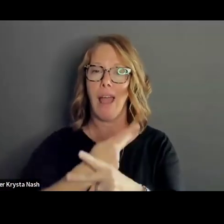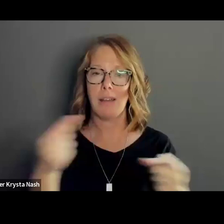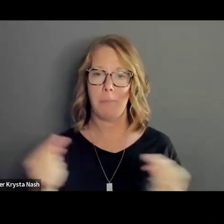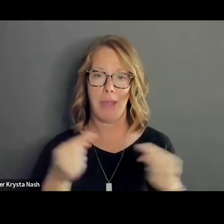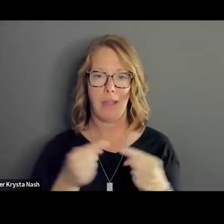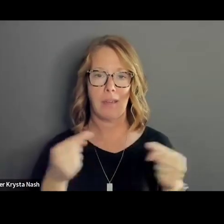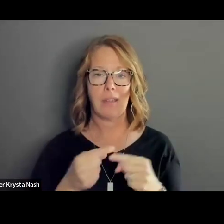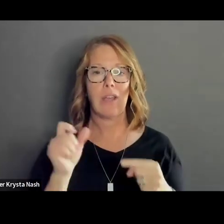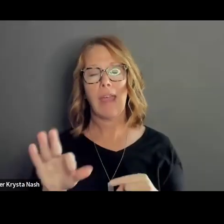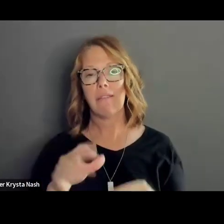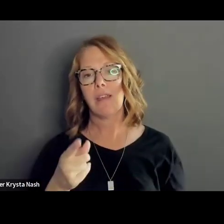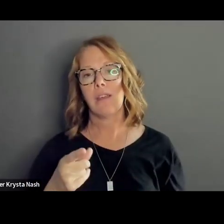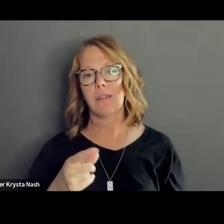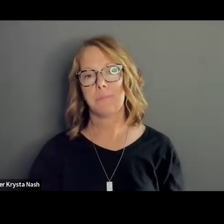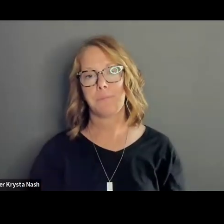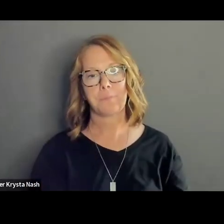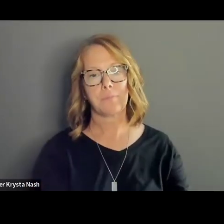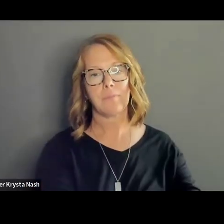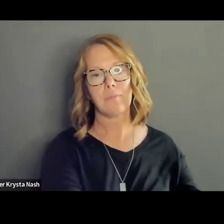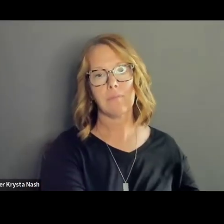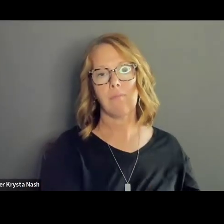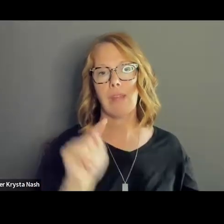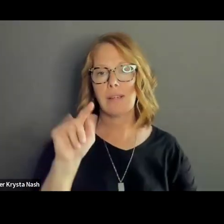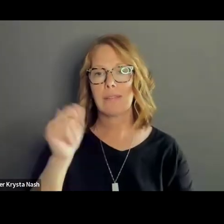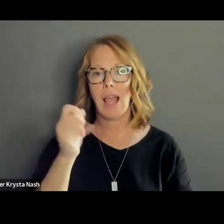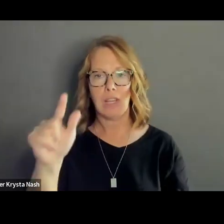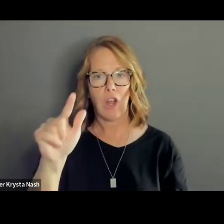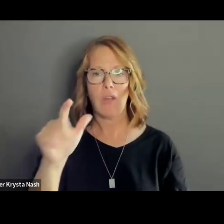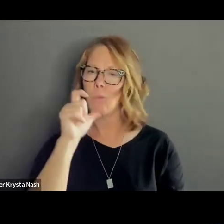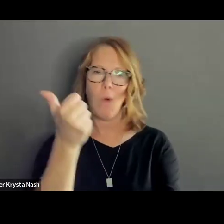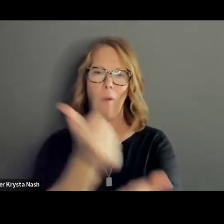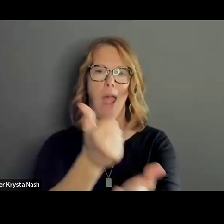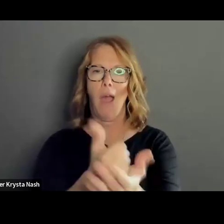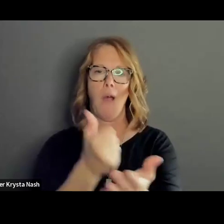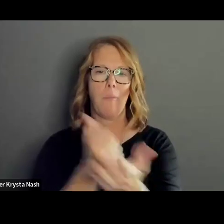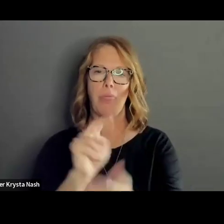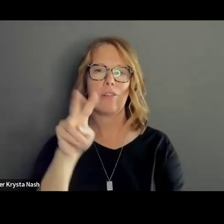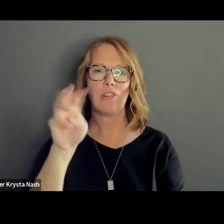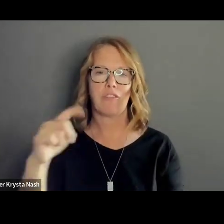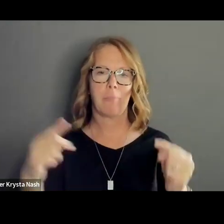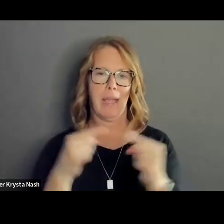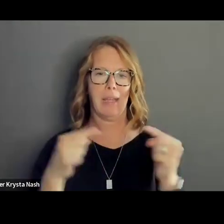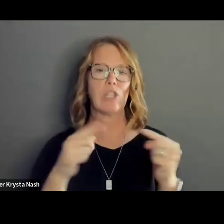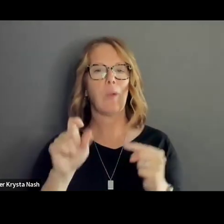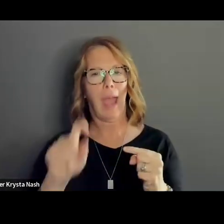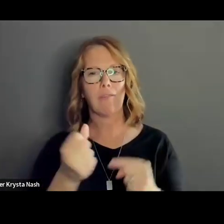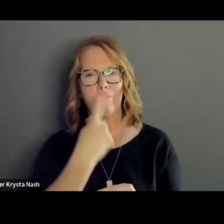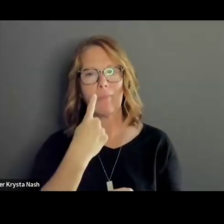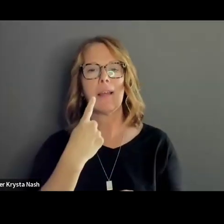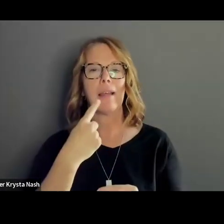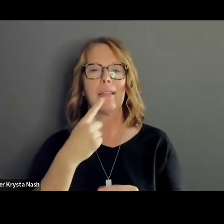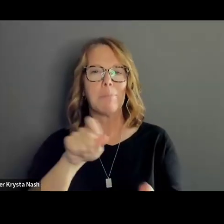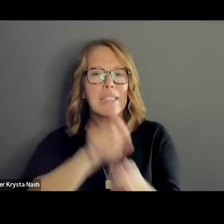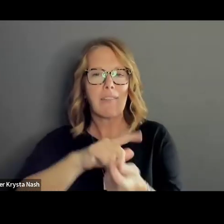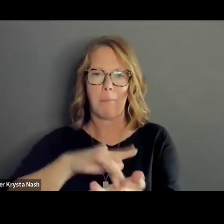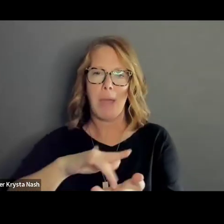if you take a Tylenol, it's probably not going to help your nerve pain. you have to take medication that treats nerve